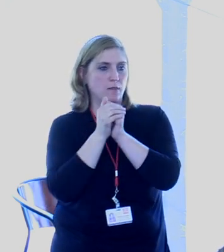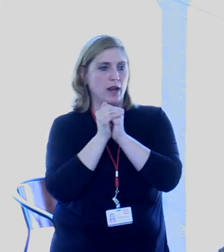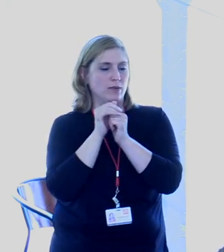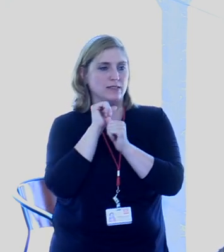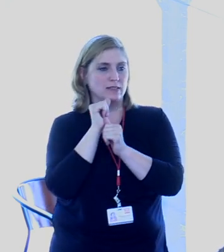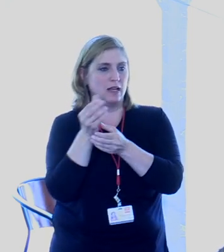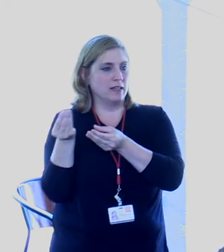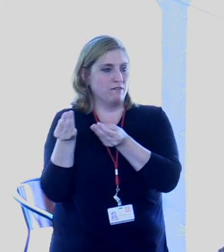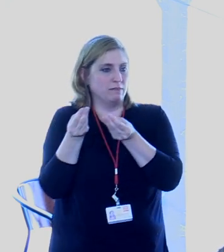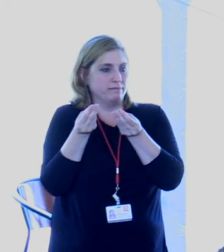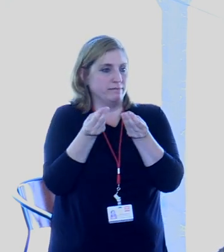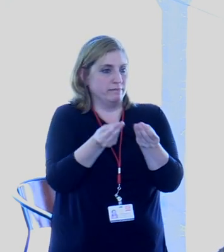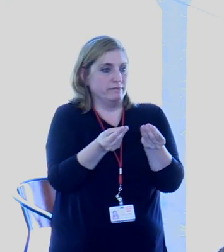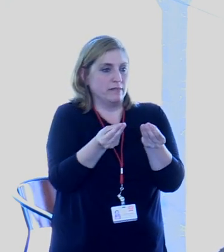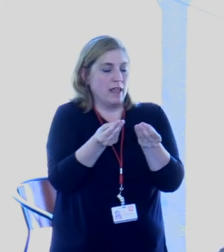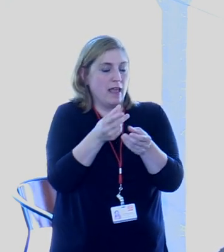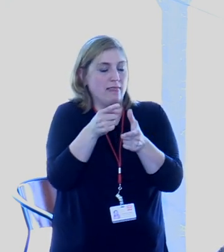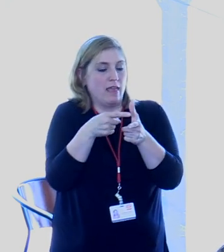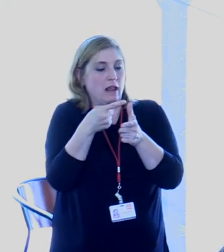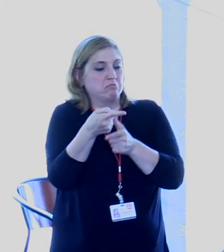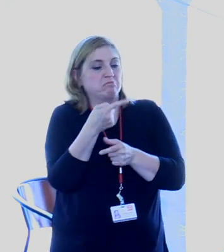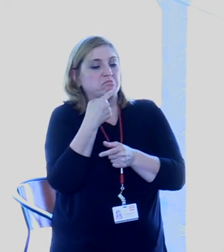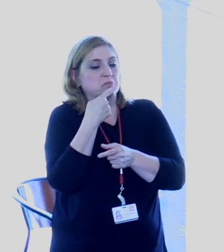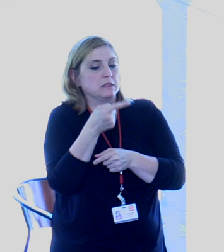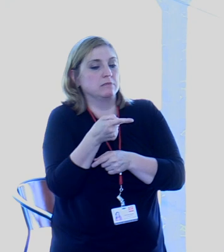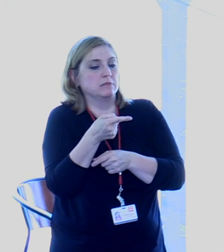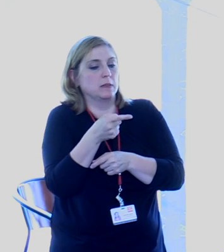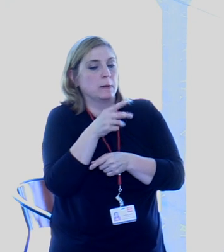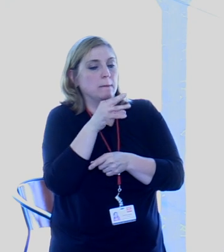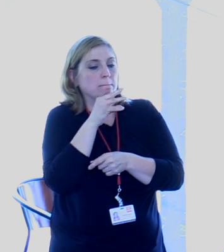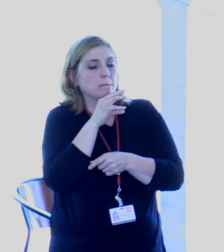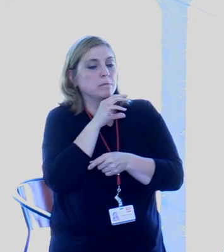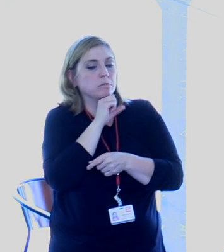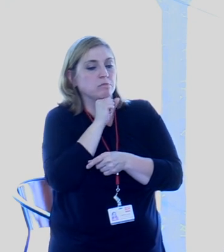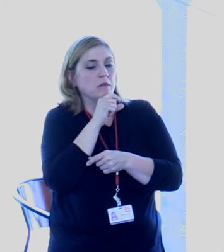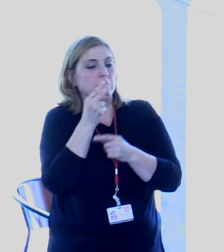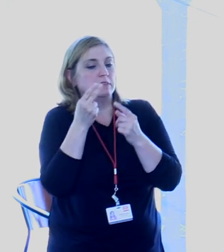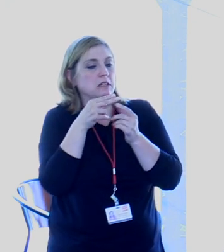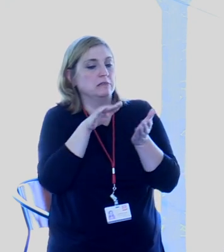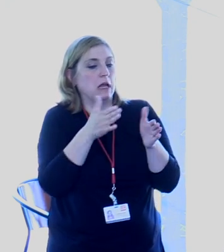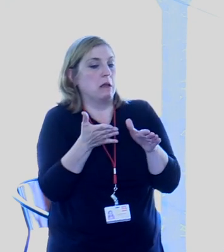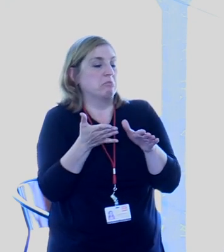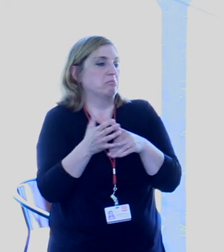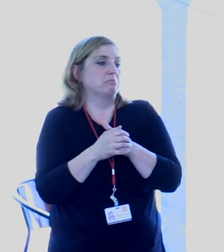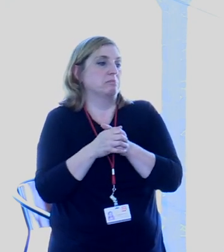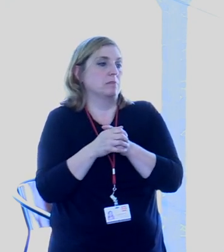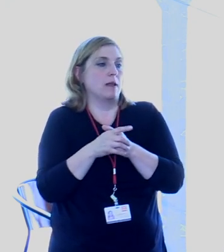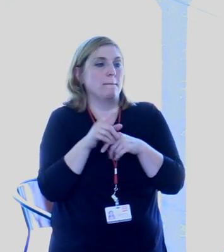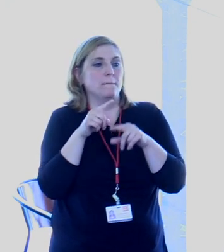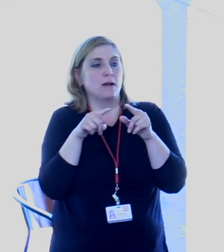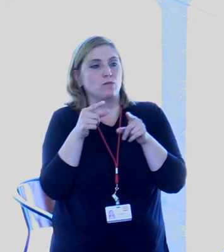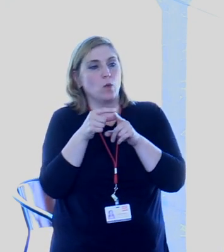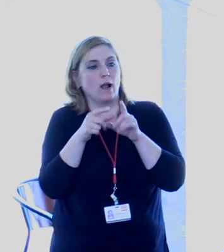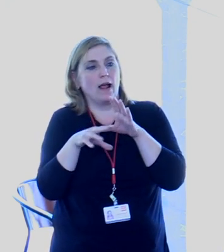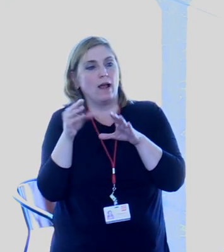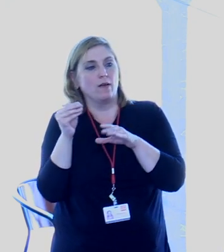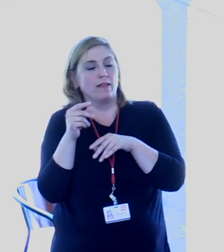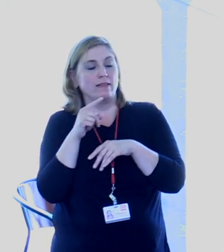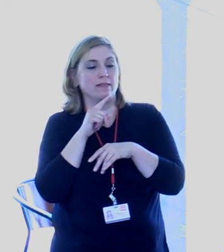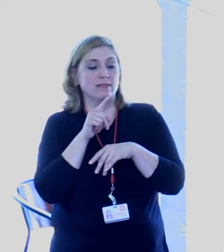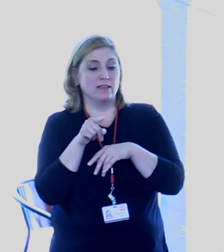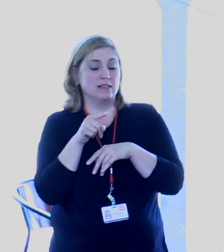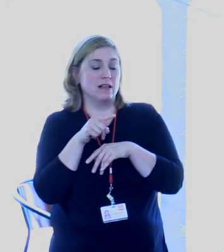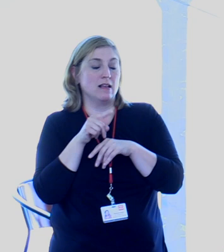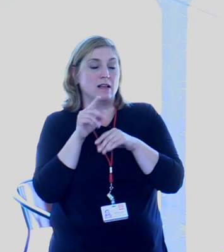not granted. And then he told him to hush this up until he died, but then word got out. This is